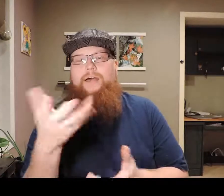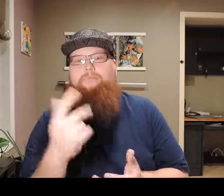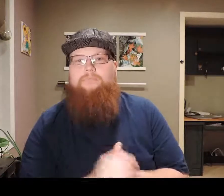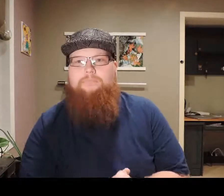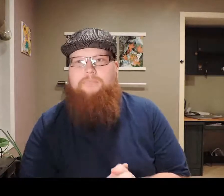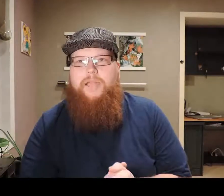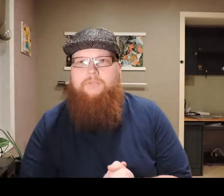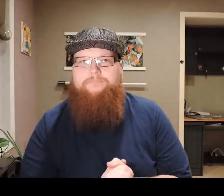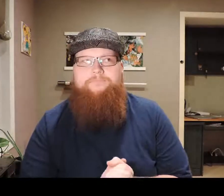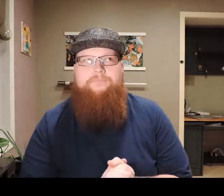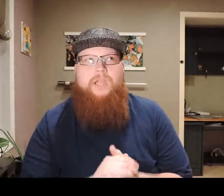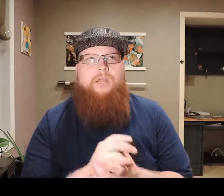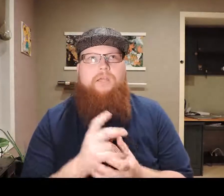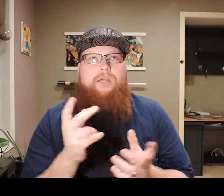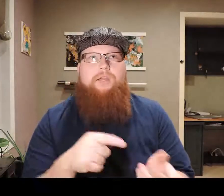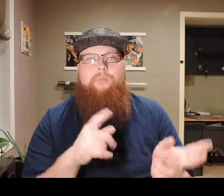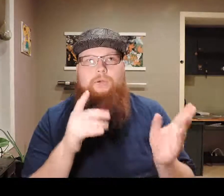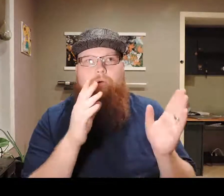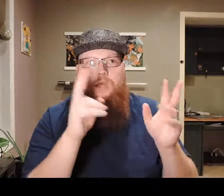Oh, like a